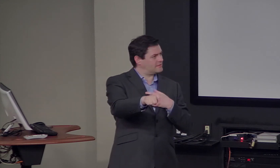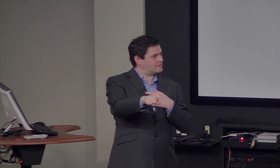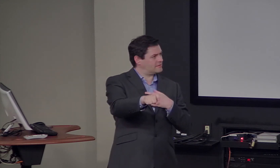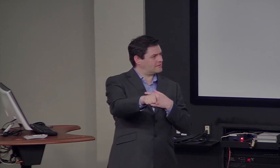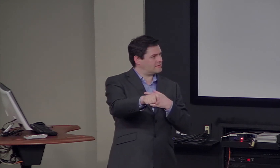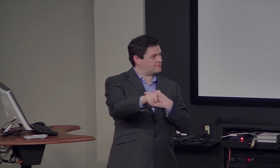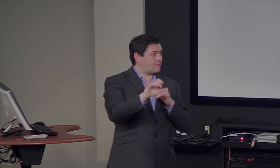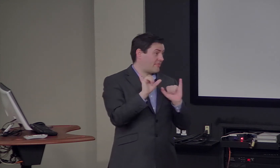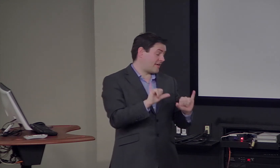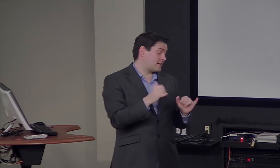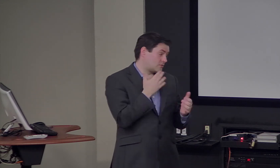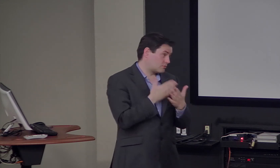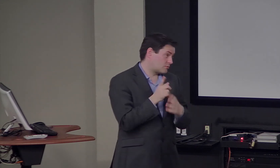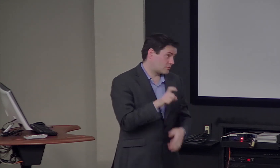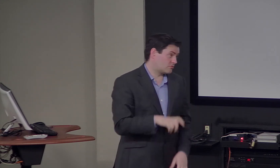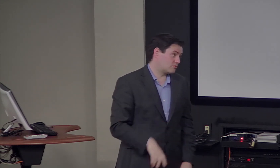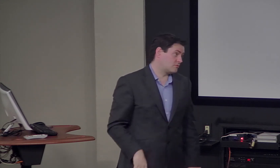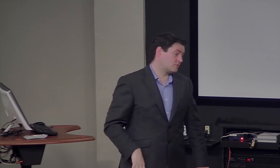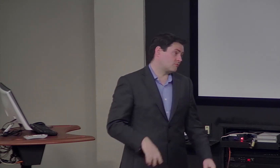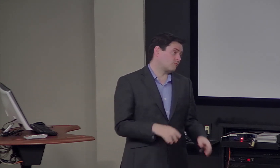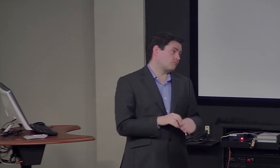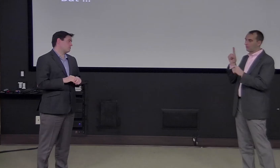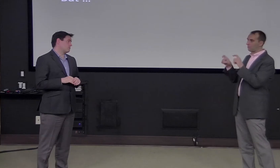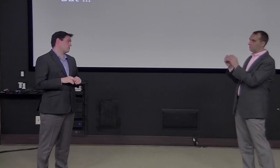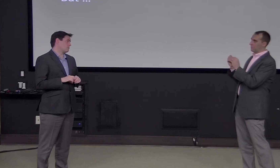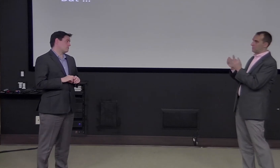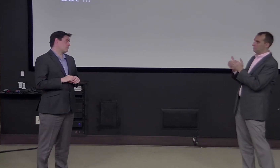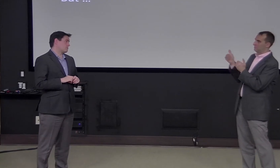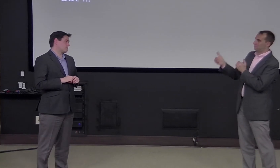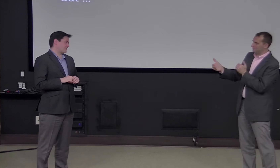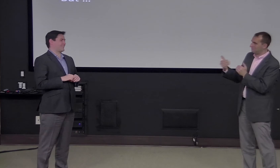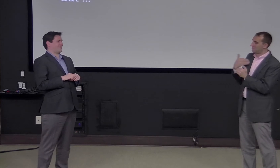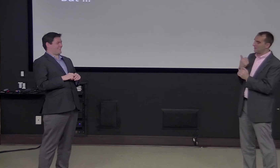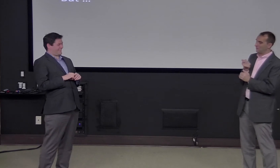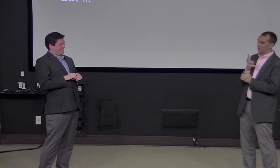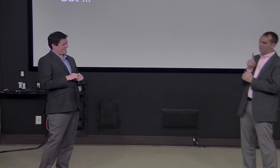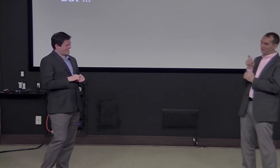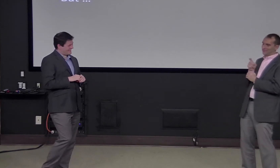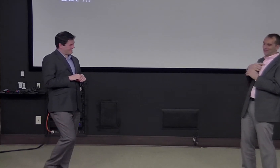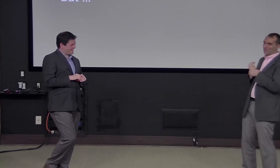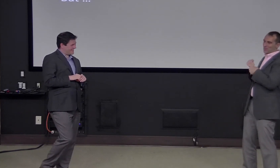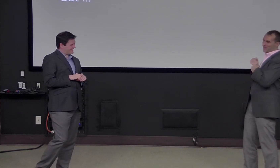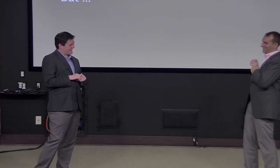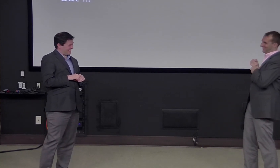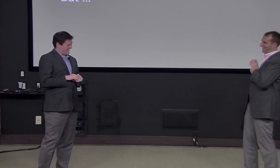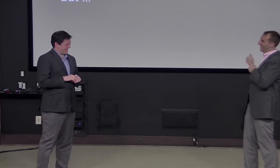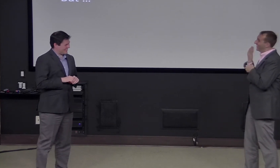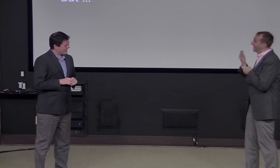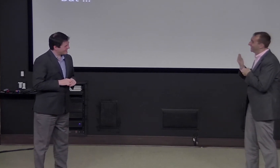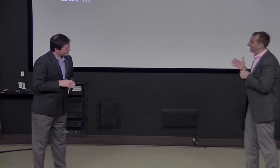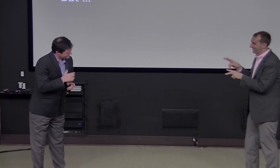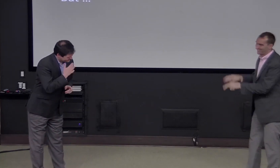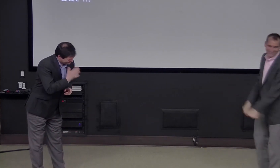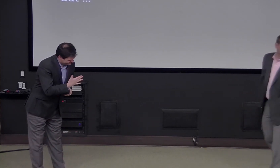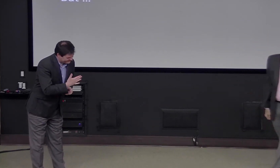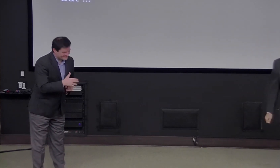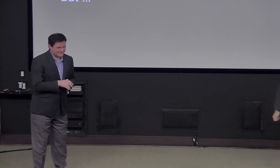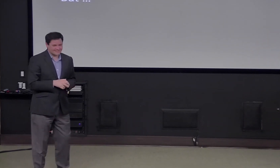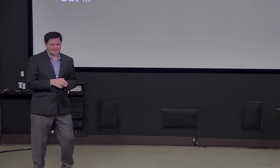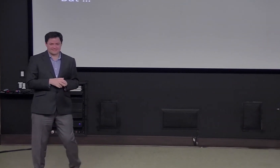perhaps the university setting is not going to meet the needs of that particular student because of the limited time we have? I have some other questions that I'll hold off